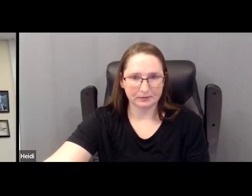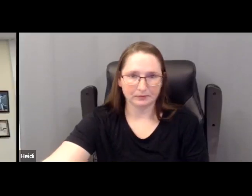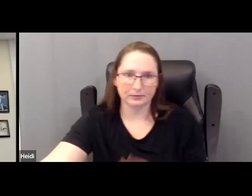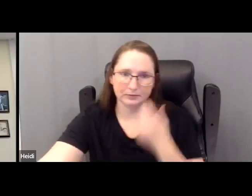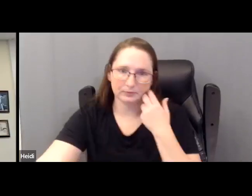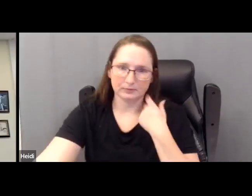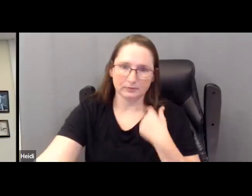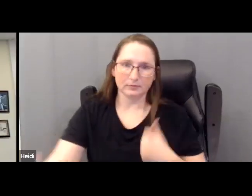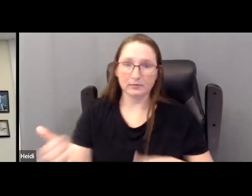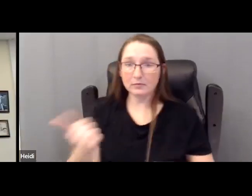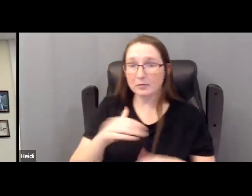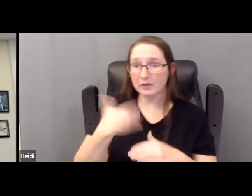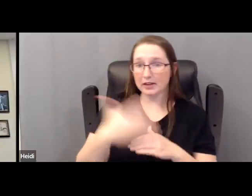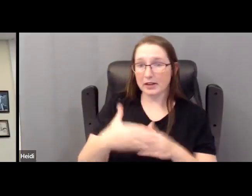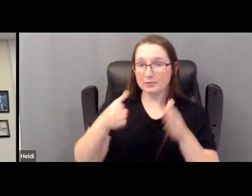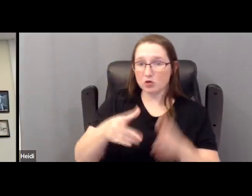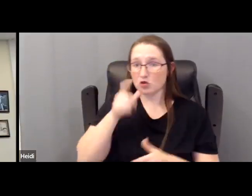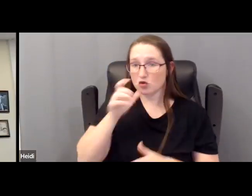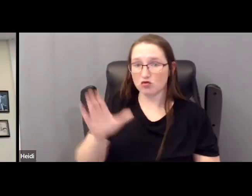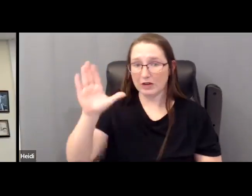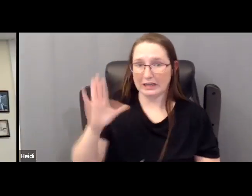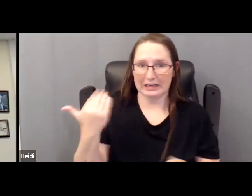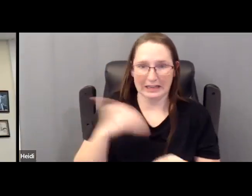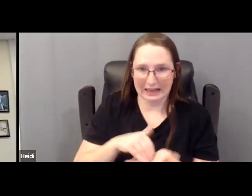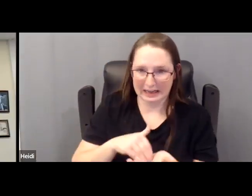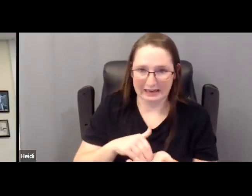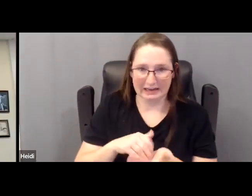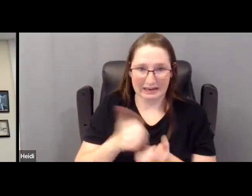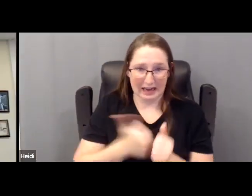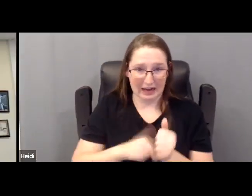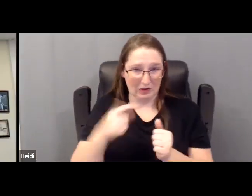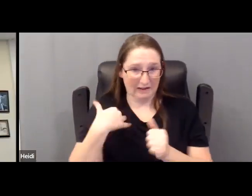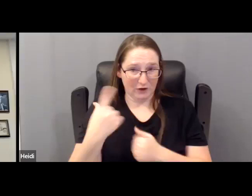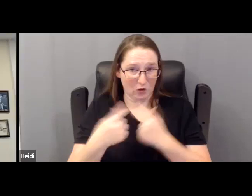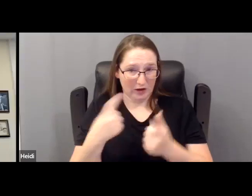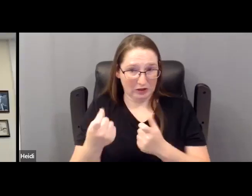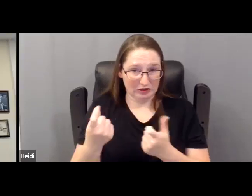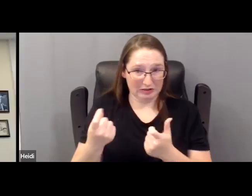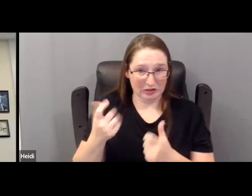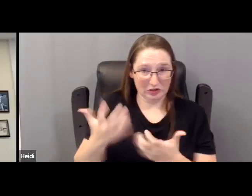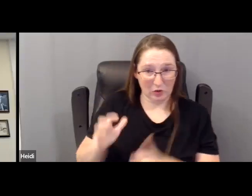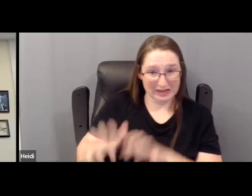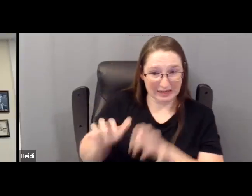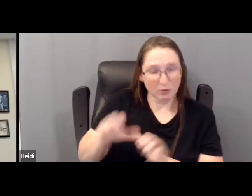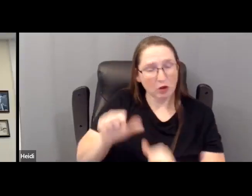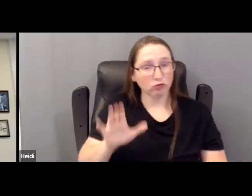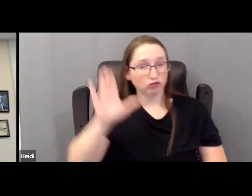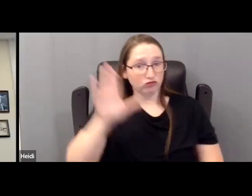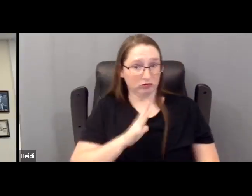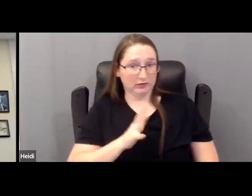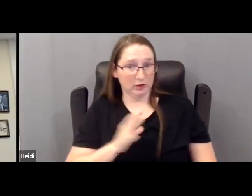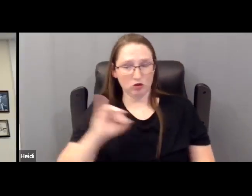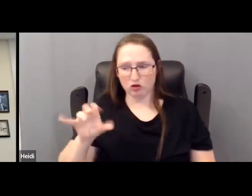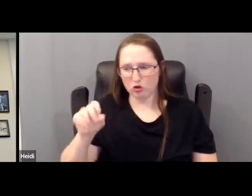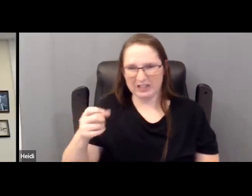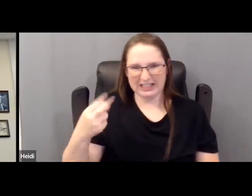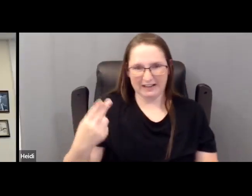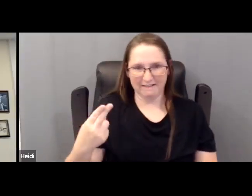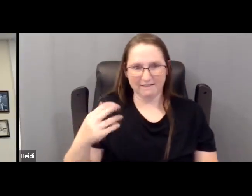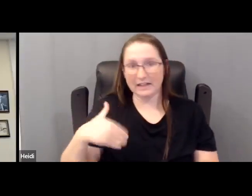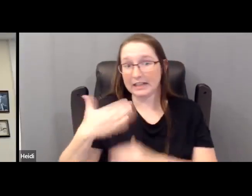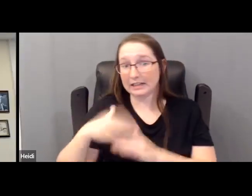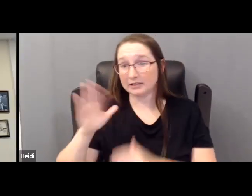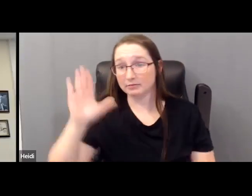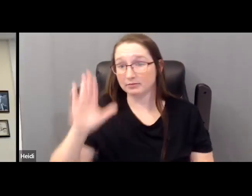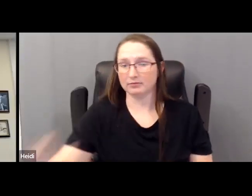And the next person whose hand was raised, and again, if anybody else has questions that they don't want to type, they can raise their hand. Joseph Stone's hand was next.